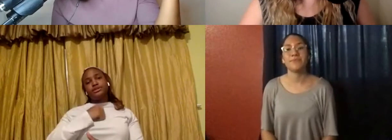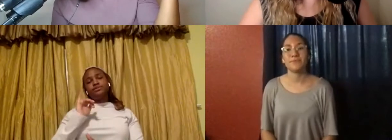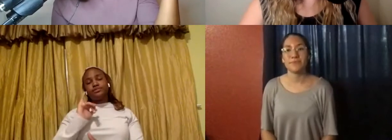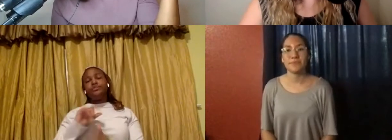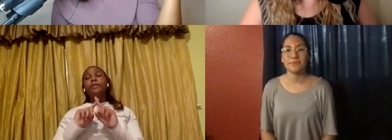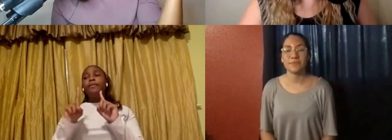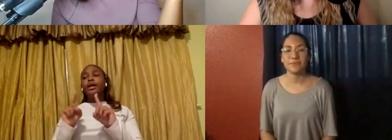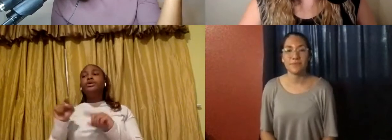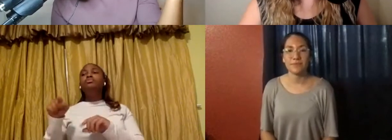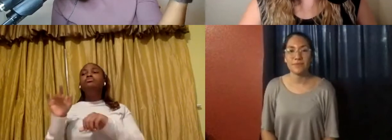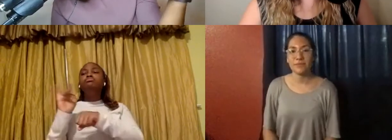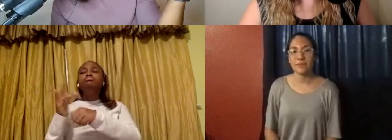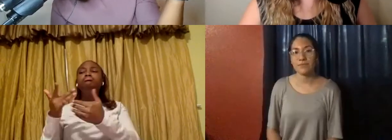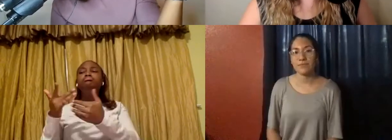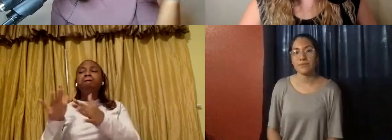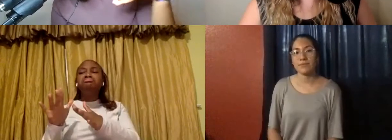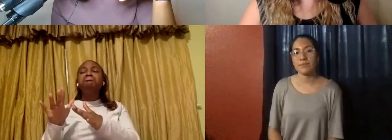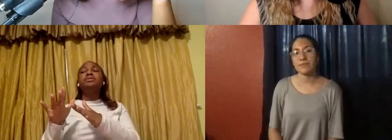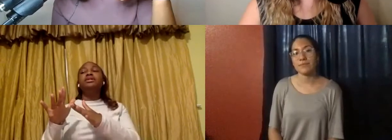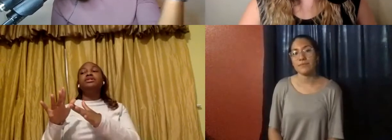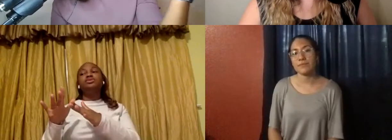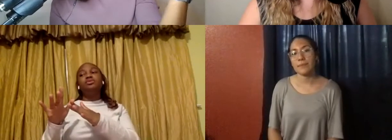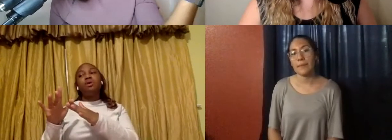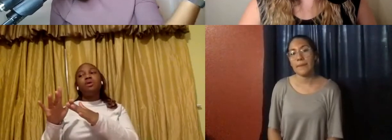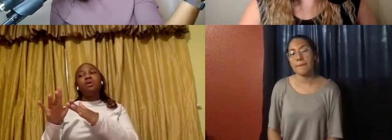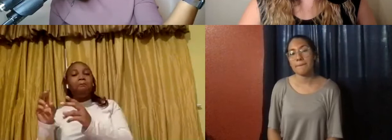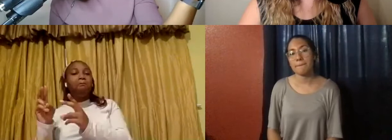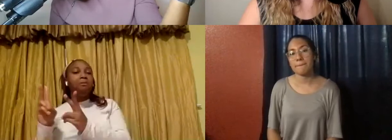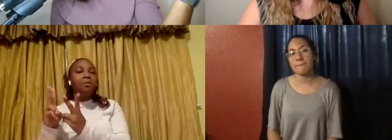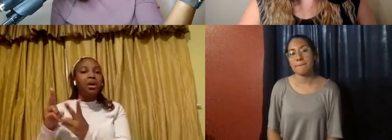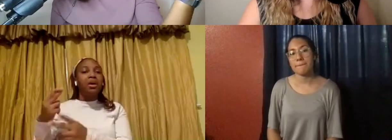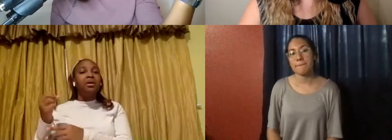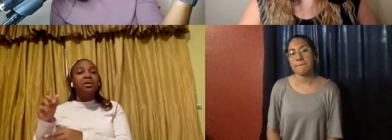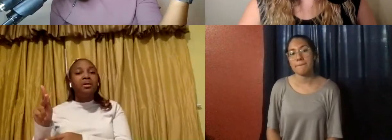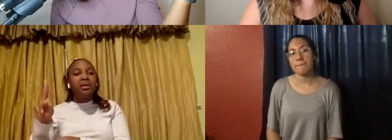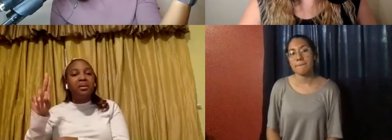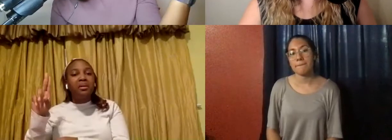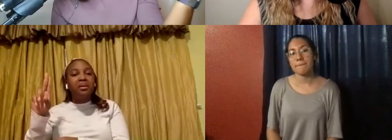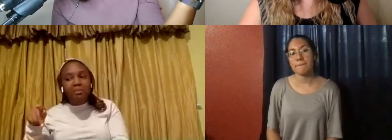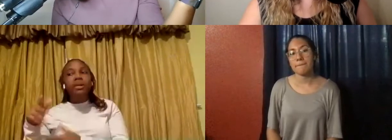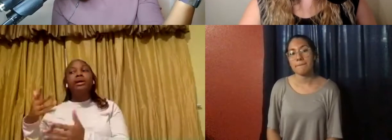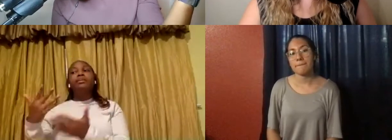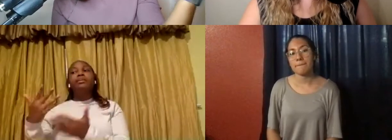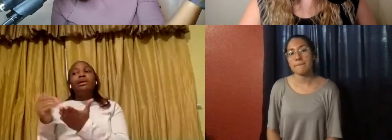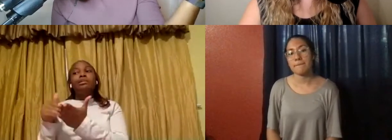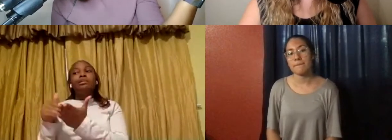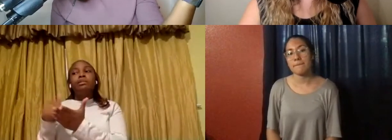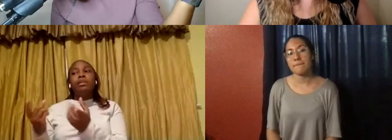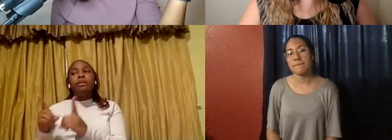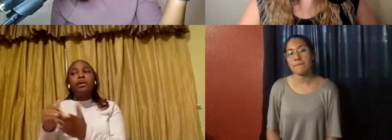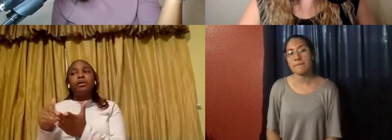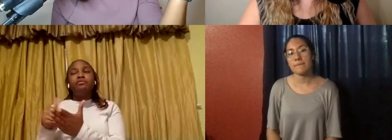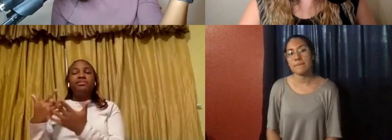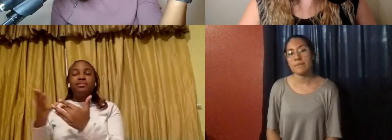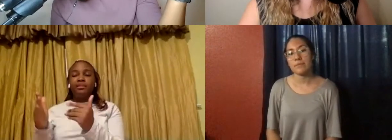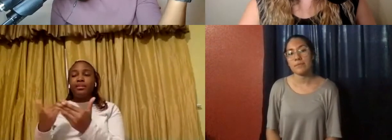ever gone on a hookup or, you know, or a recurring hookup or whatever? Have you ever experienced like any